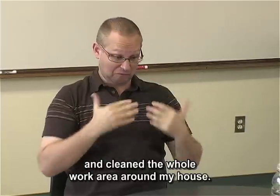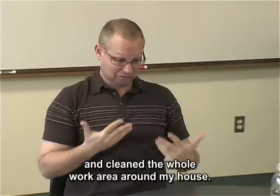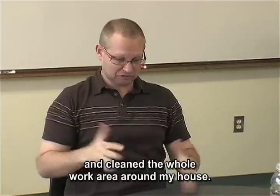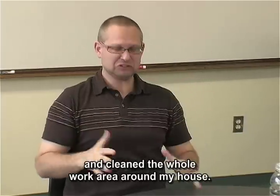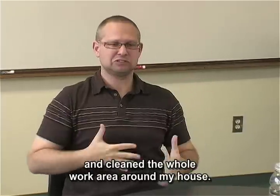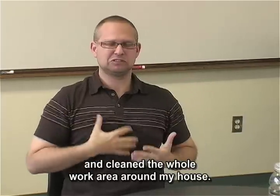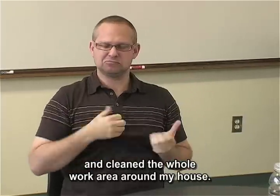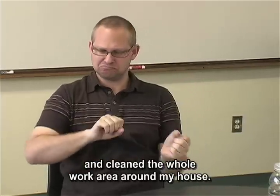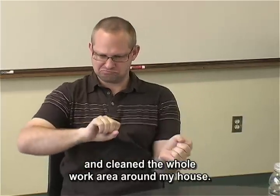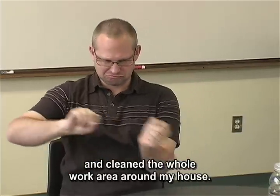around my house.